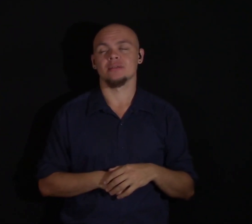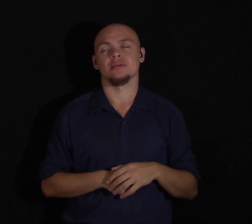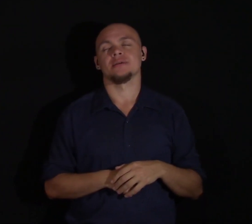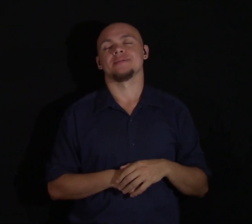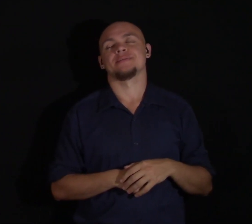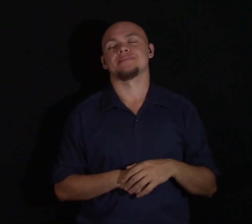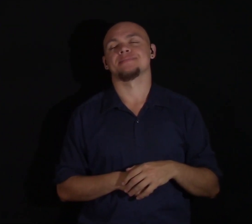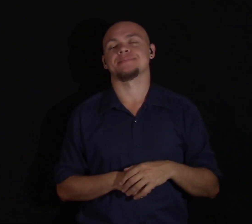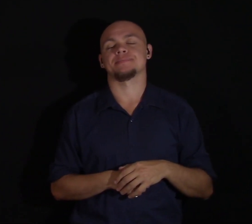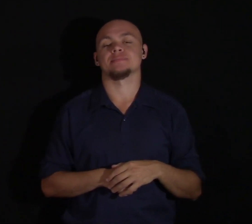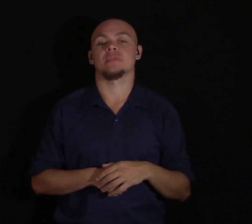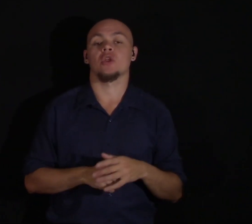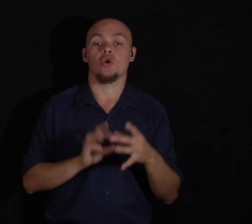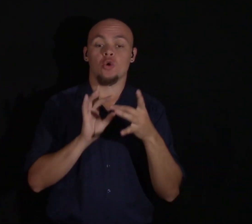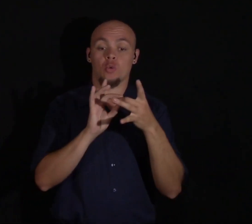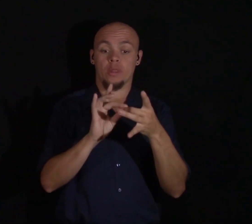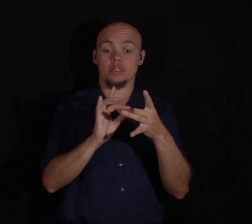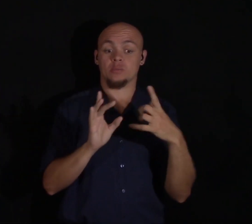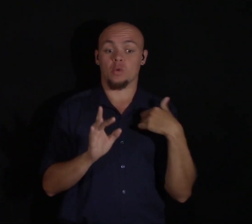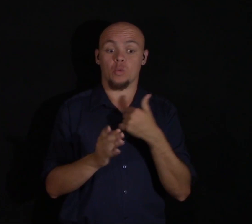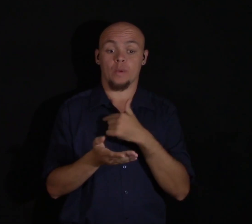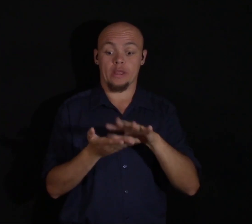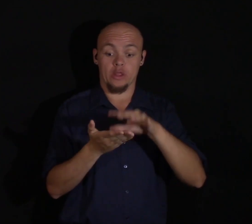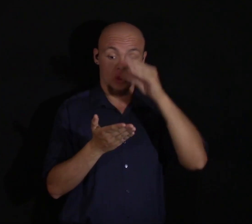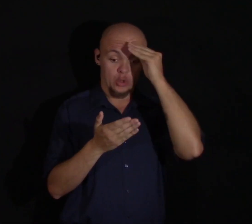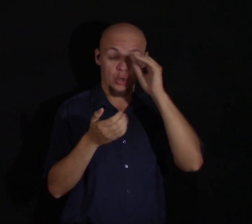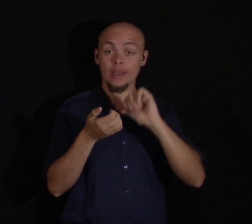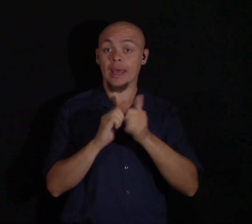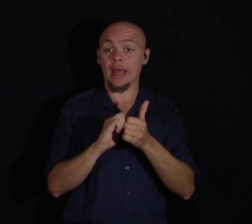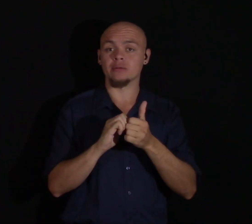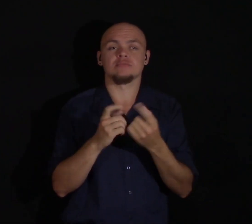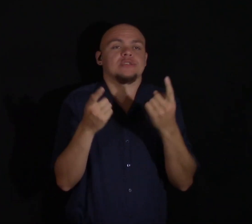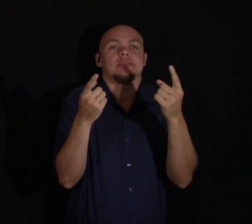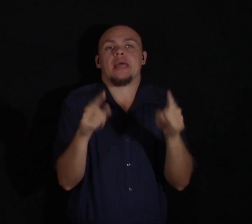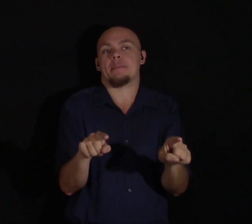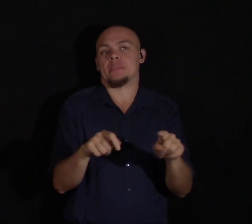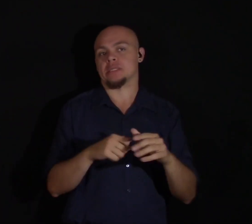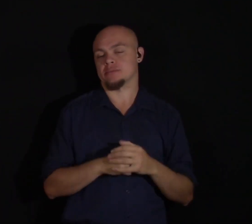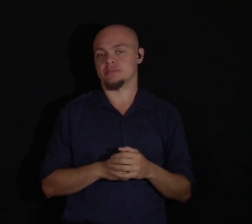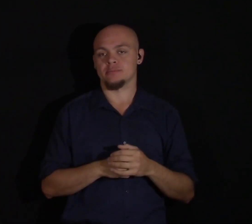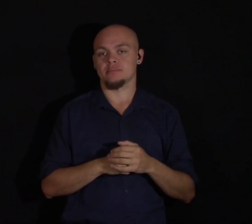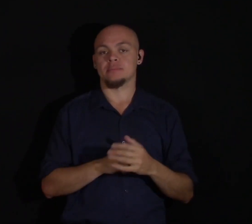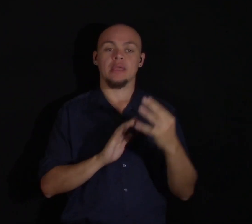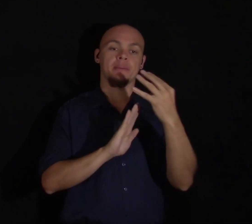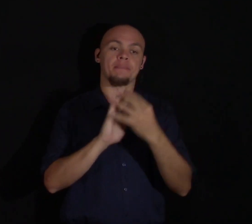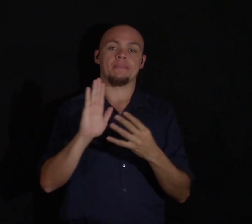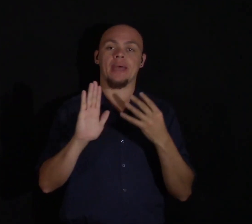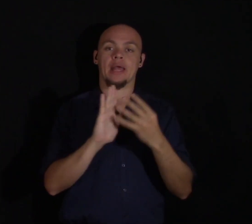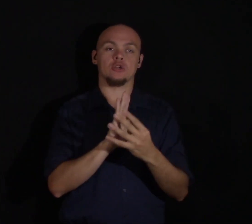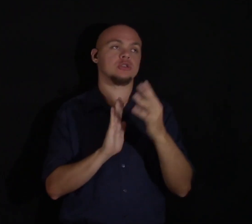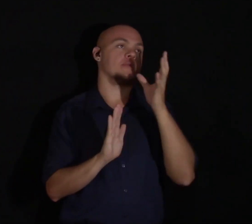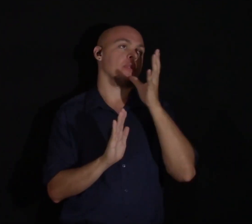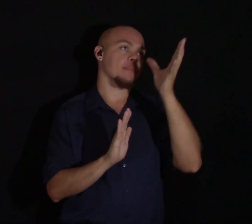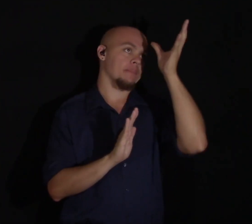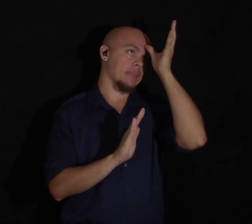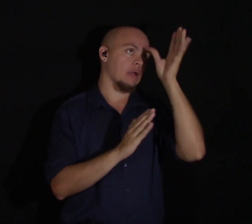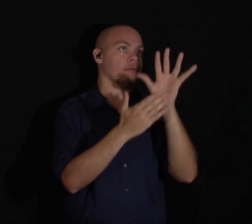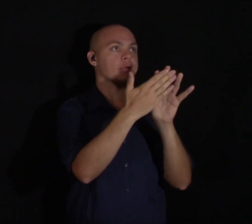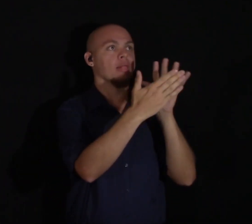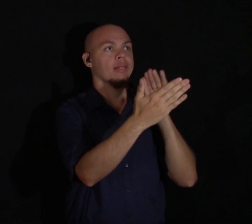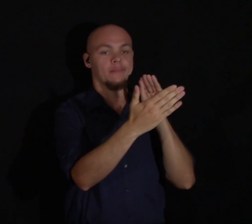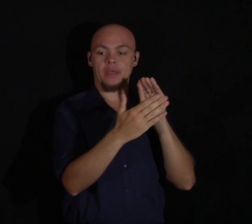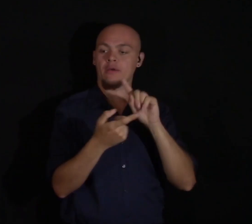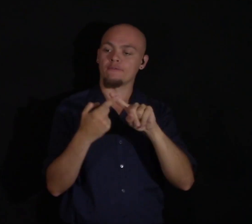Most of us learn about relationships through happenstance, right? We repeat patterns of our parents, we copy our